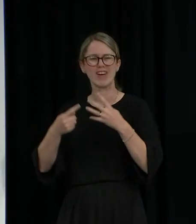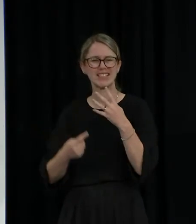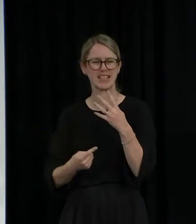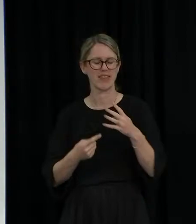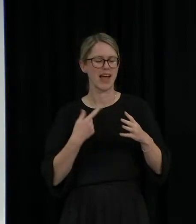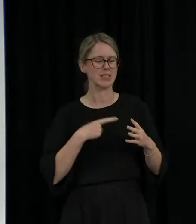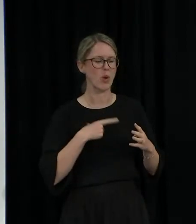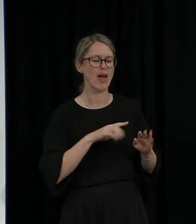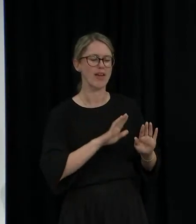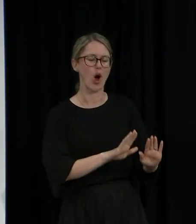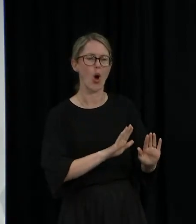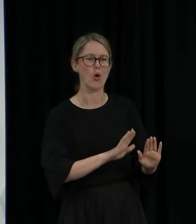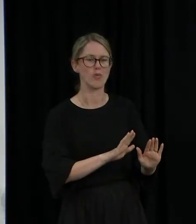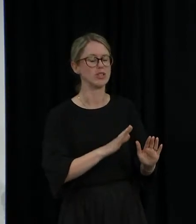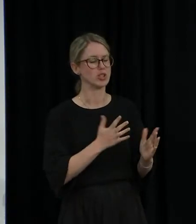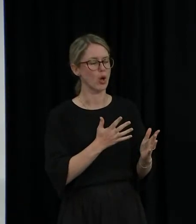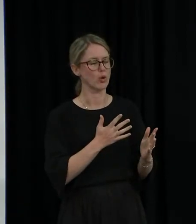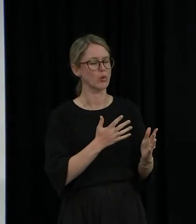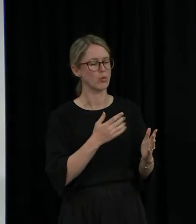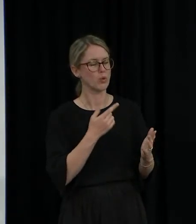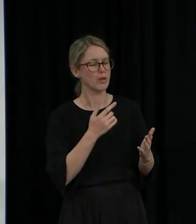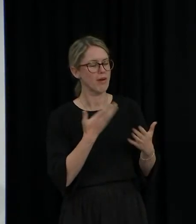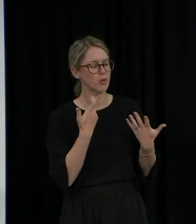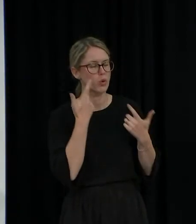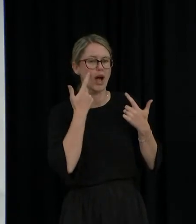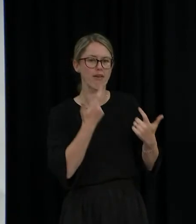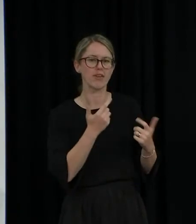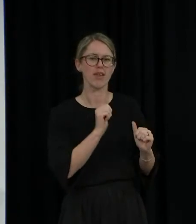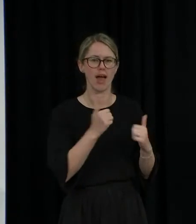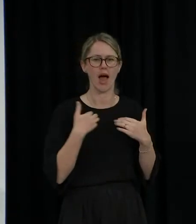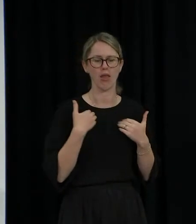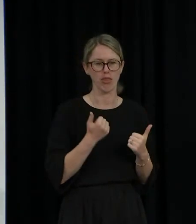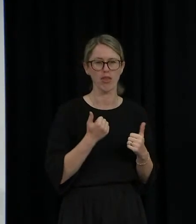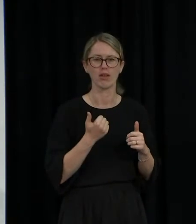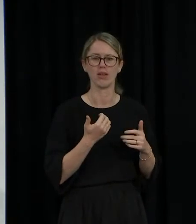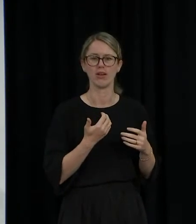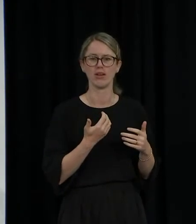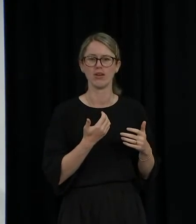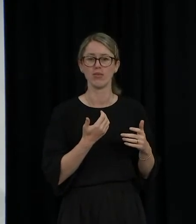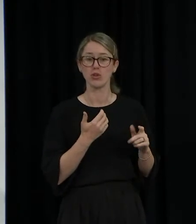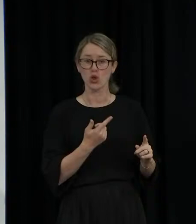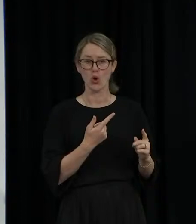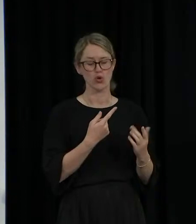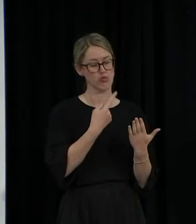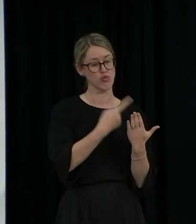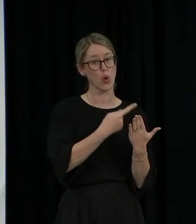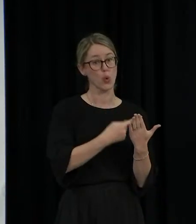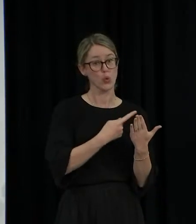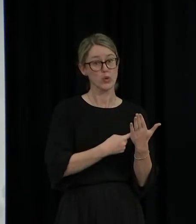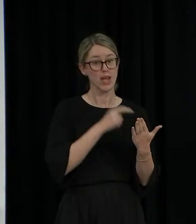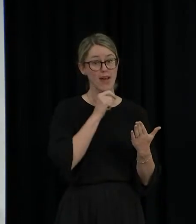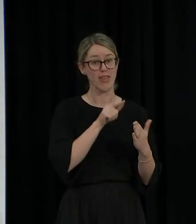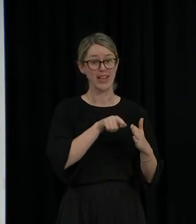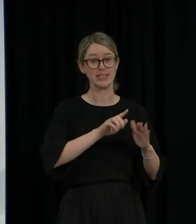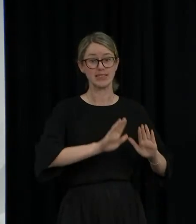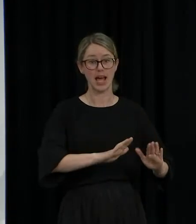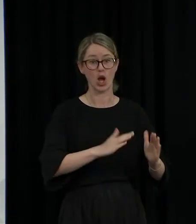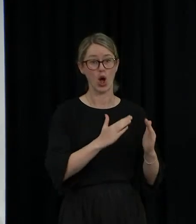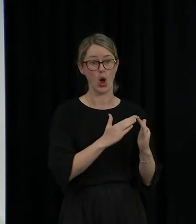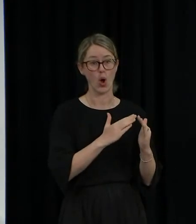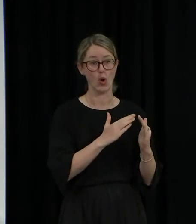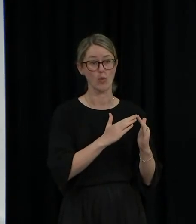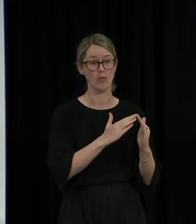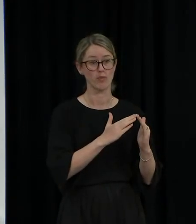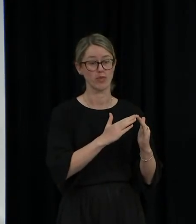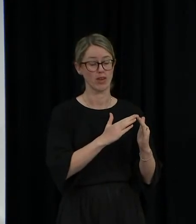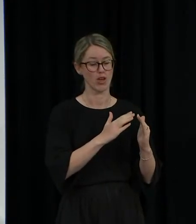to manage that person's health and well-being. So yes, the restrictions around the possibility